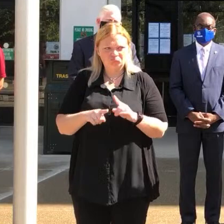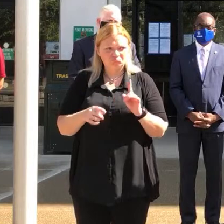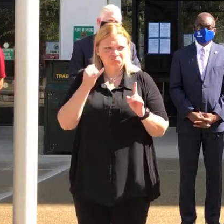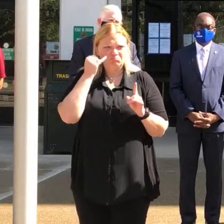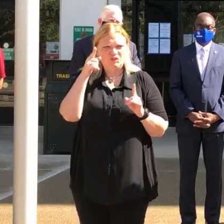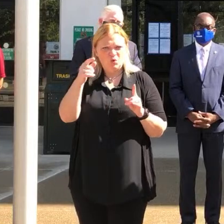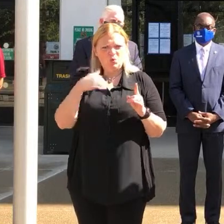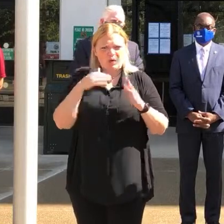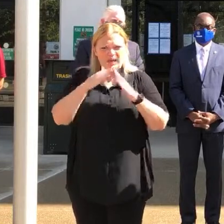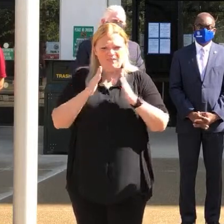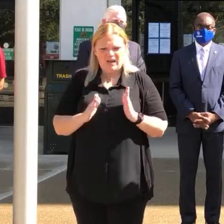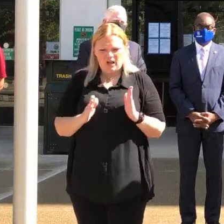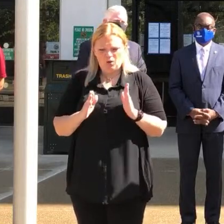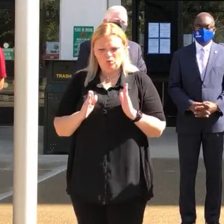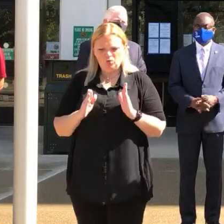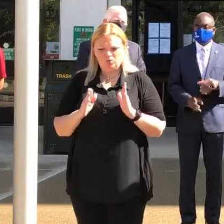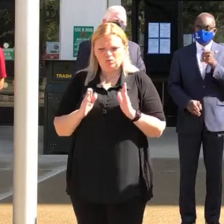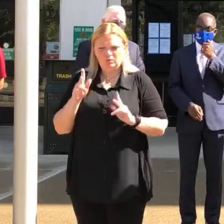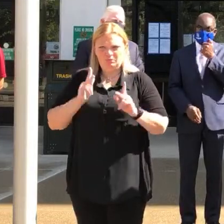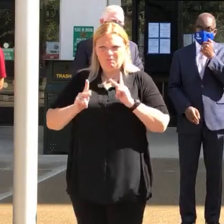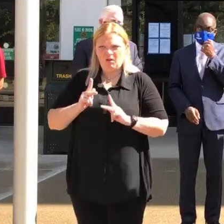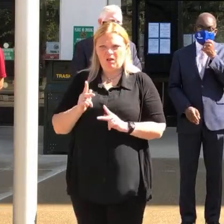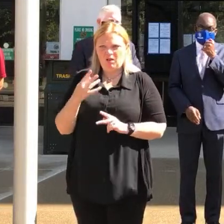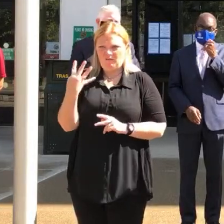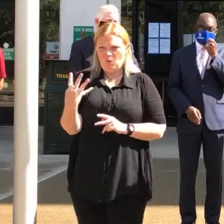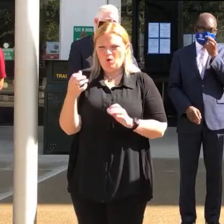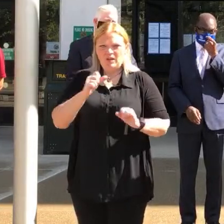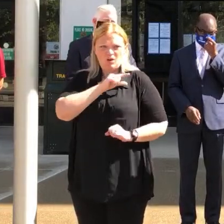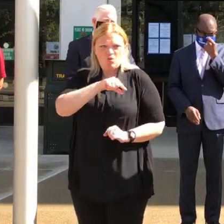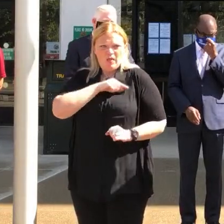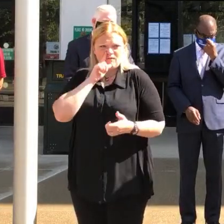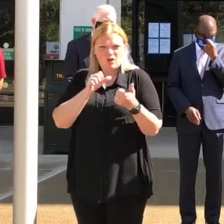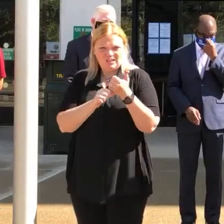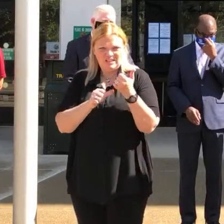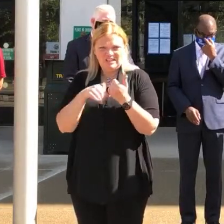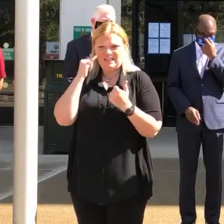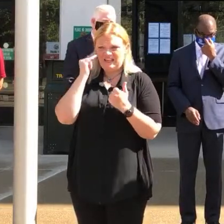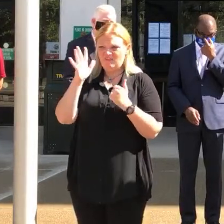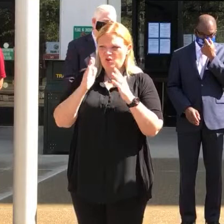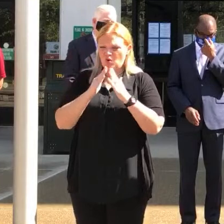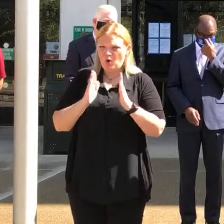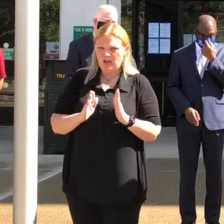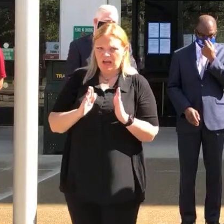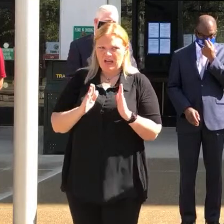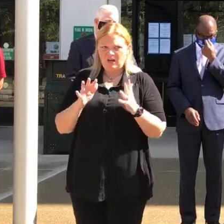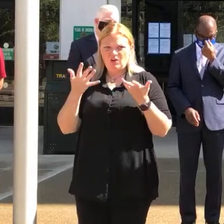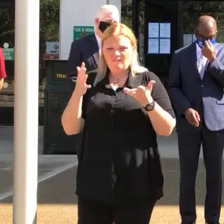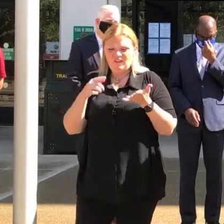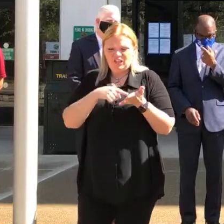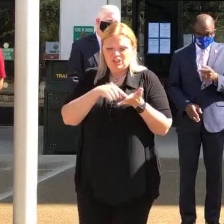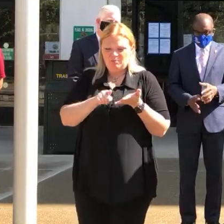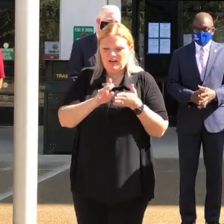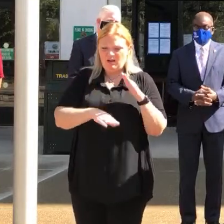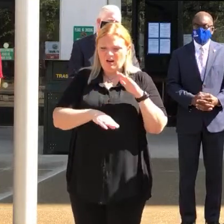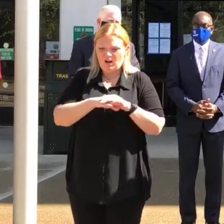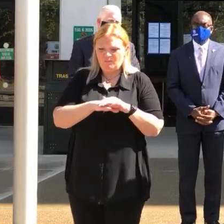have a household the size of 4, you can qualify for assistance even if your household made up to